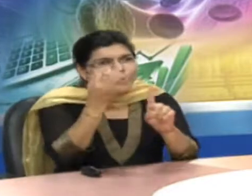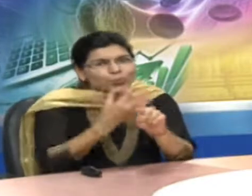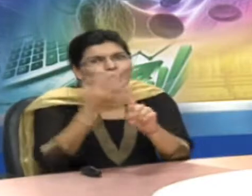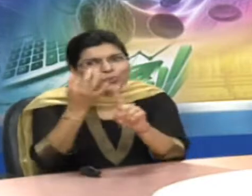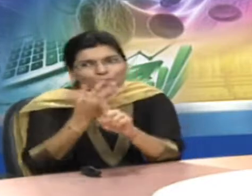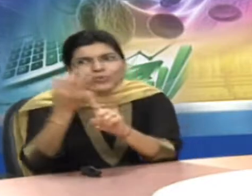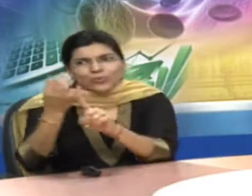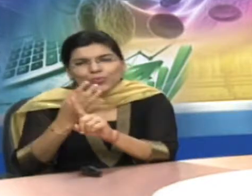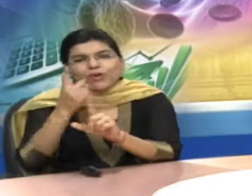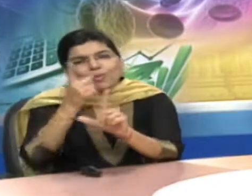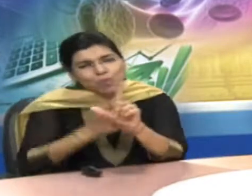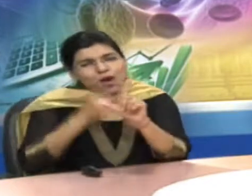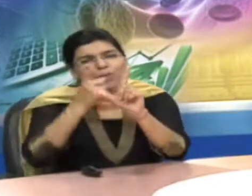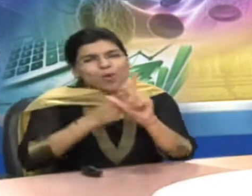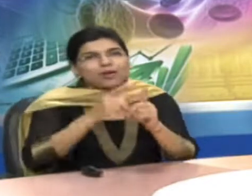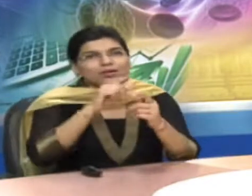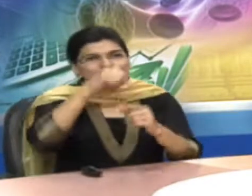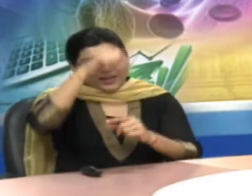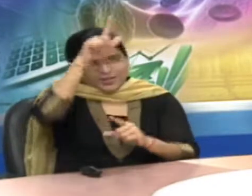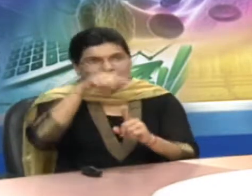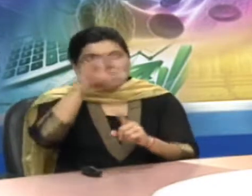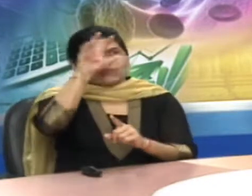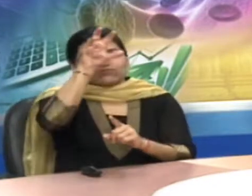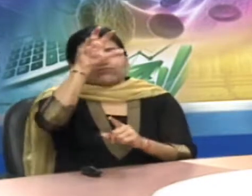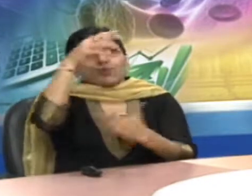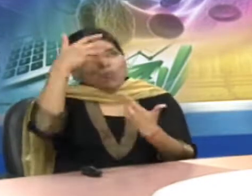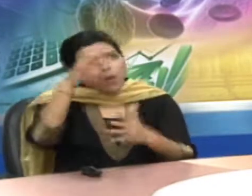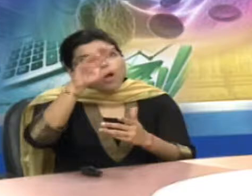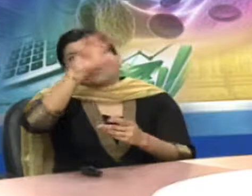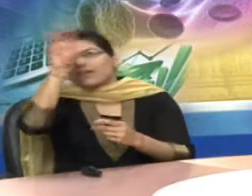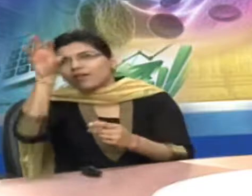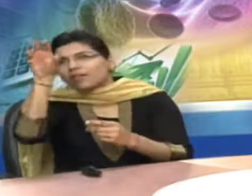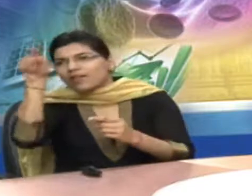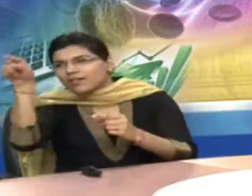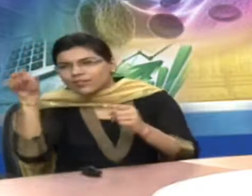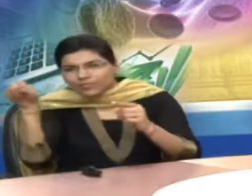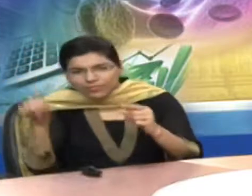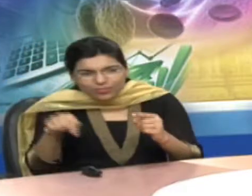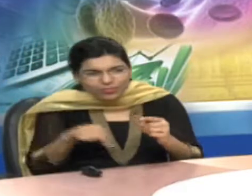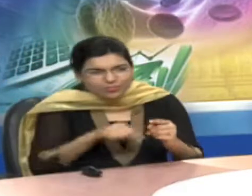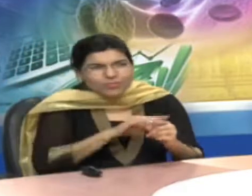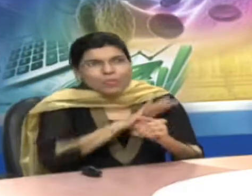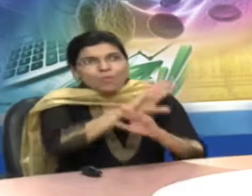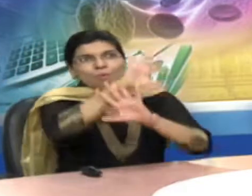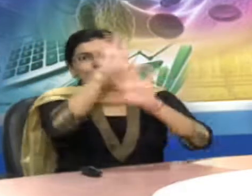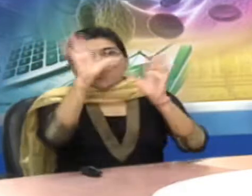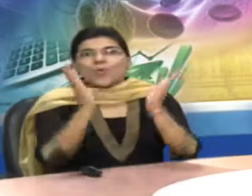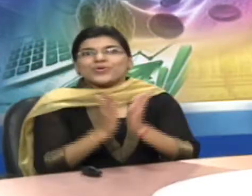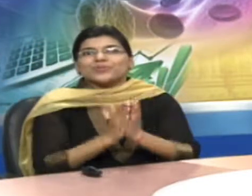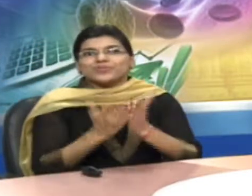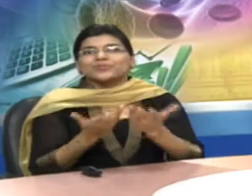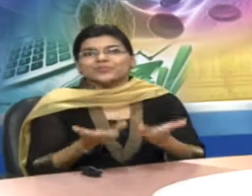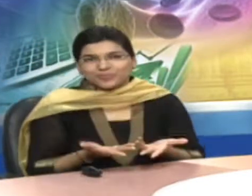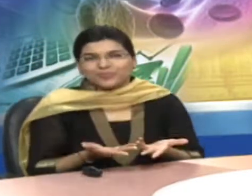I have traveled a great deal in this country and I have grown in years.